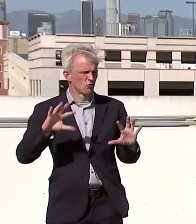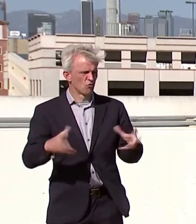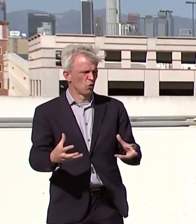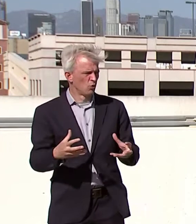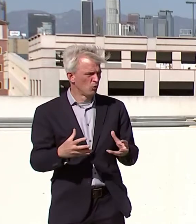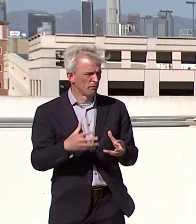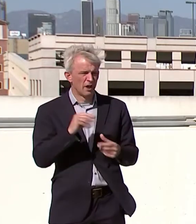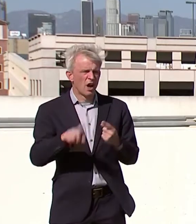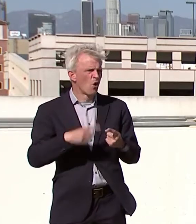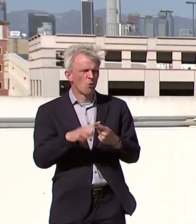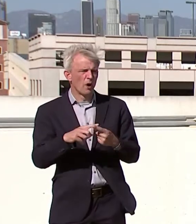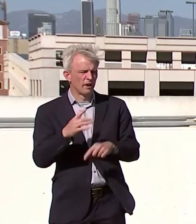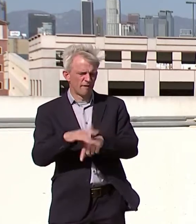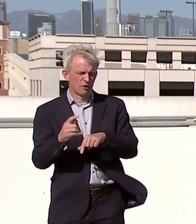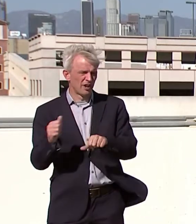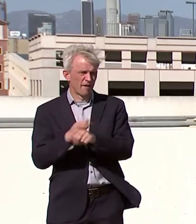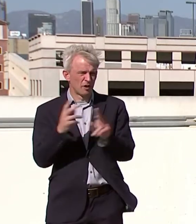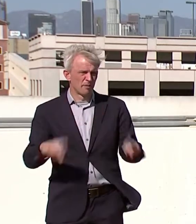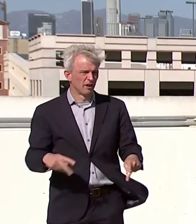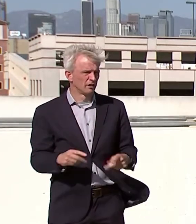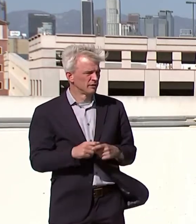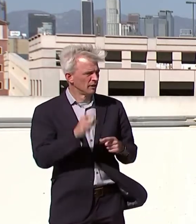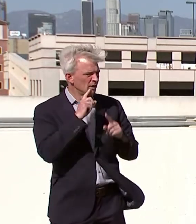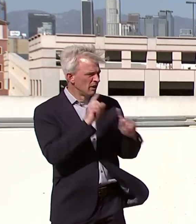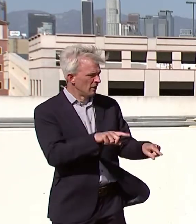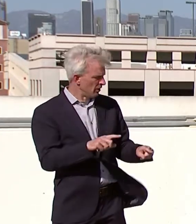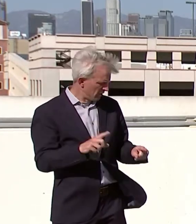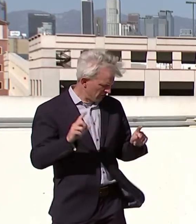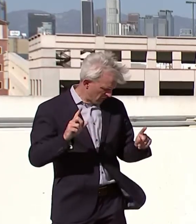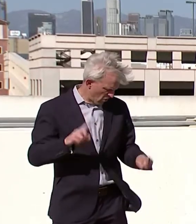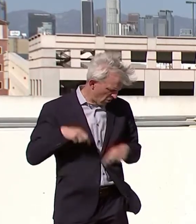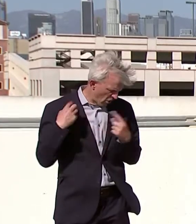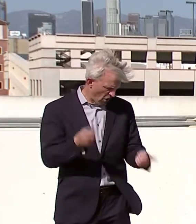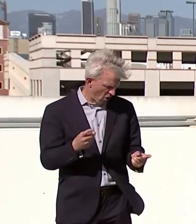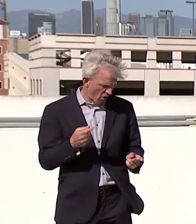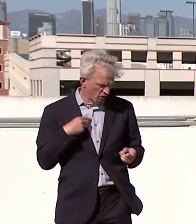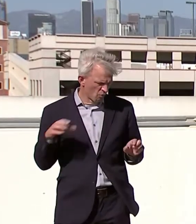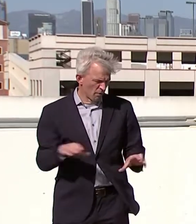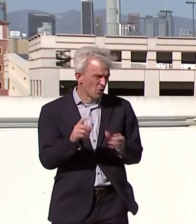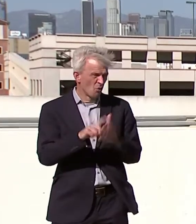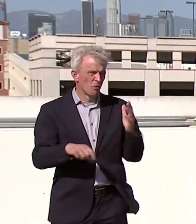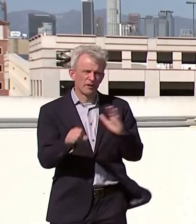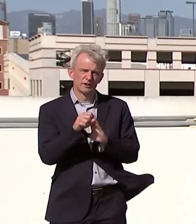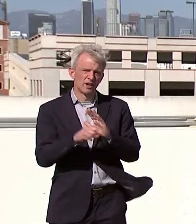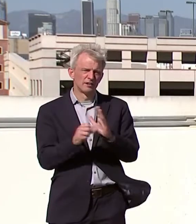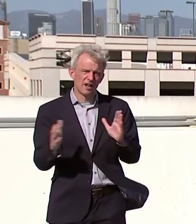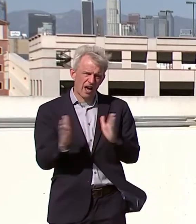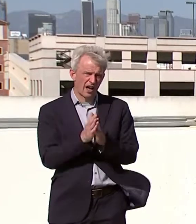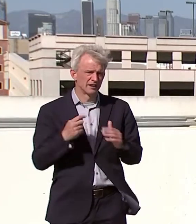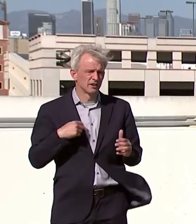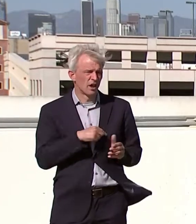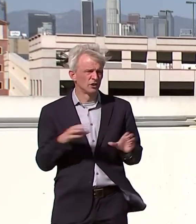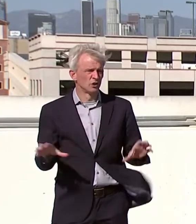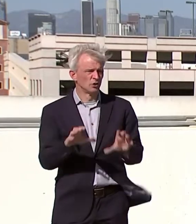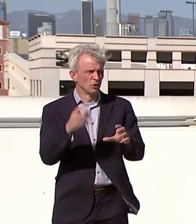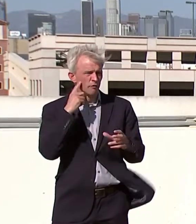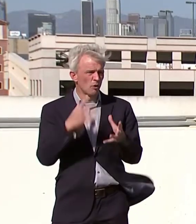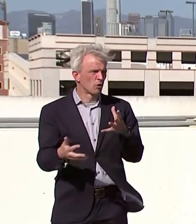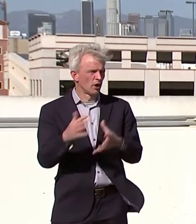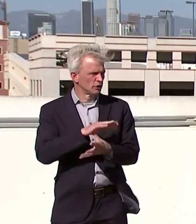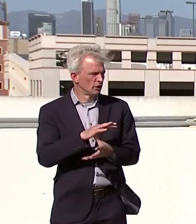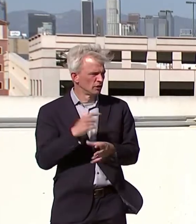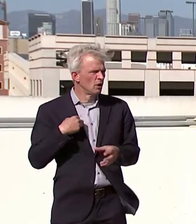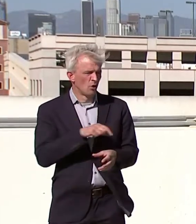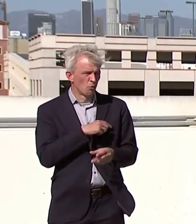Yeah, it's a great question. I mean, all along, we've been doing what the state's been asking us to do in terms of prioritization, and we're going to continue to do